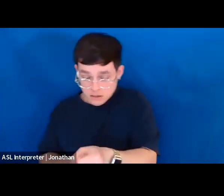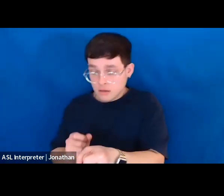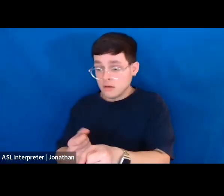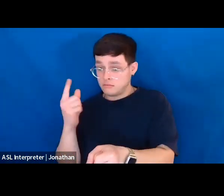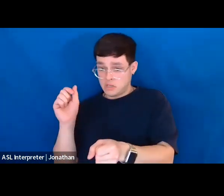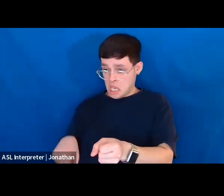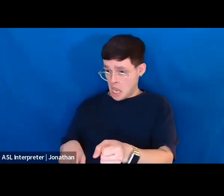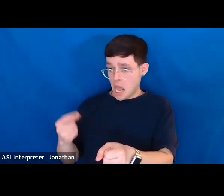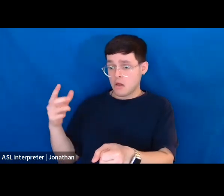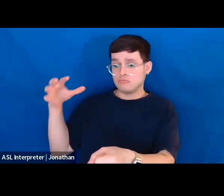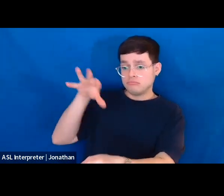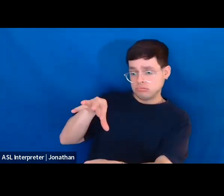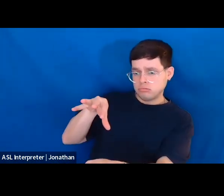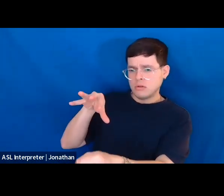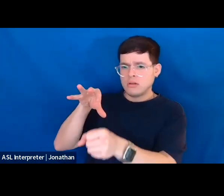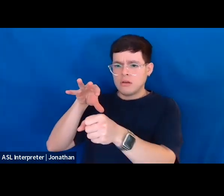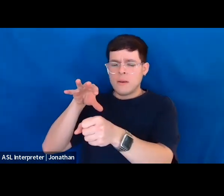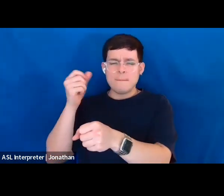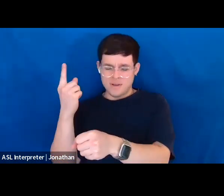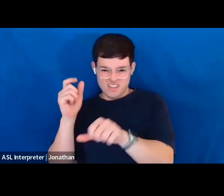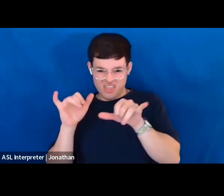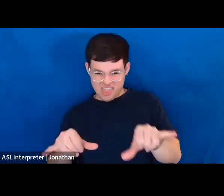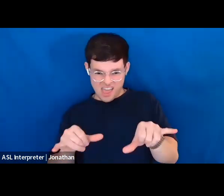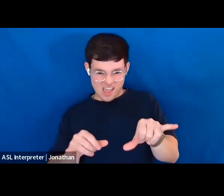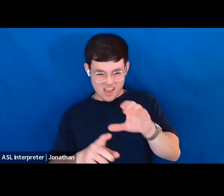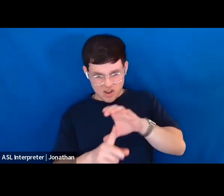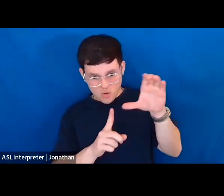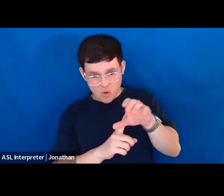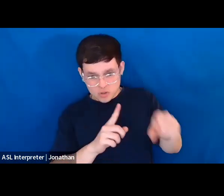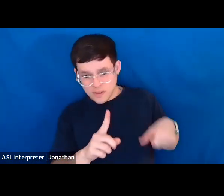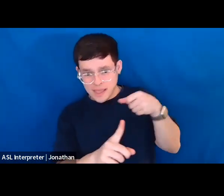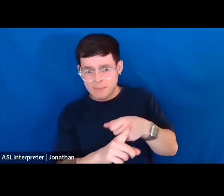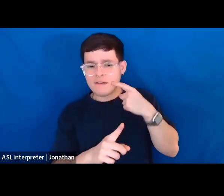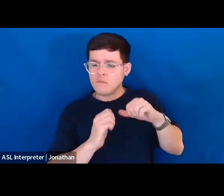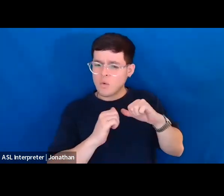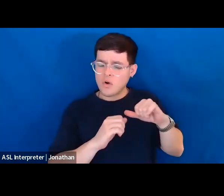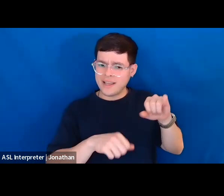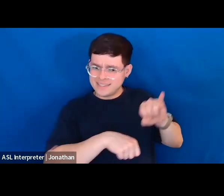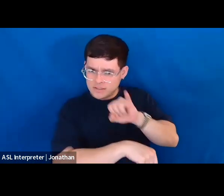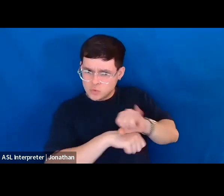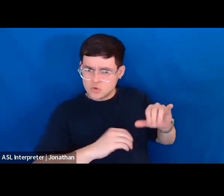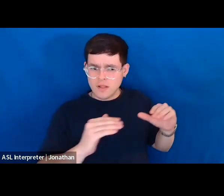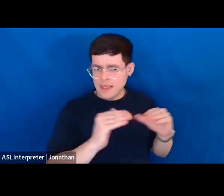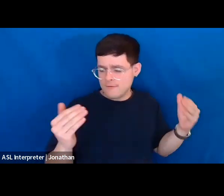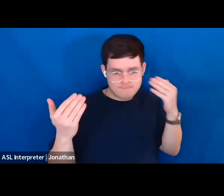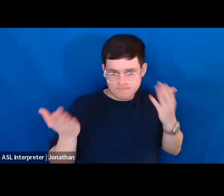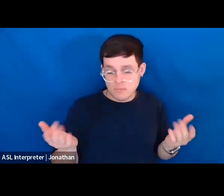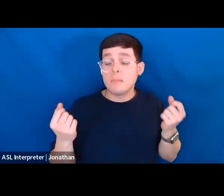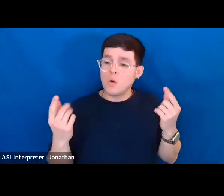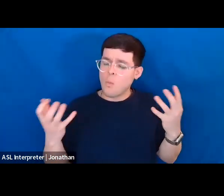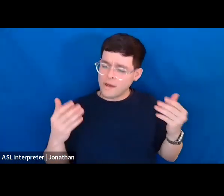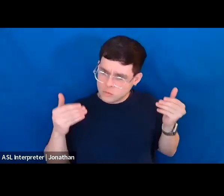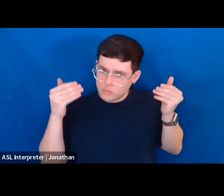into impact at the cultural institutional level. And so we want to be able to do that over time.